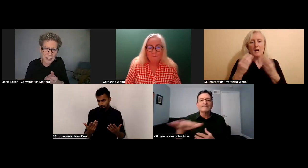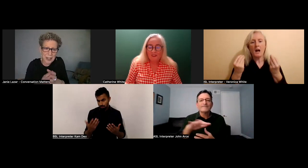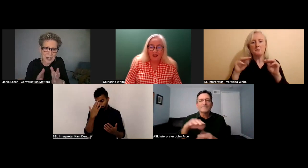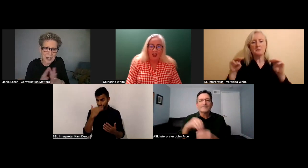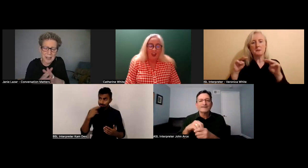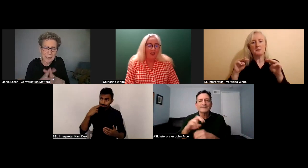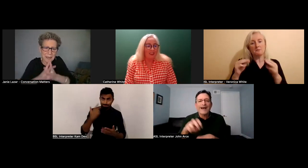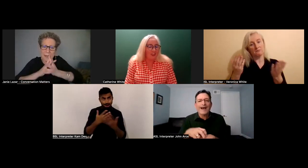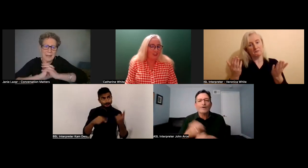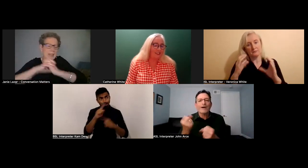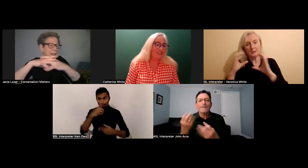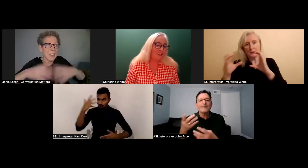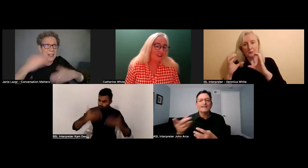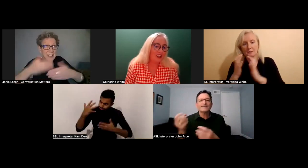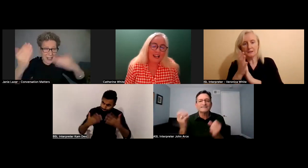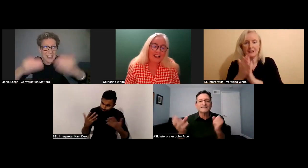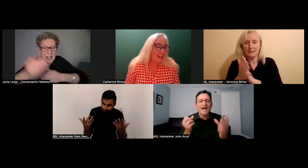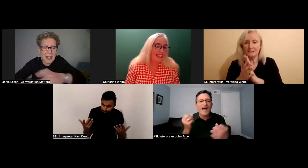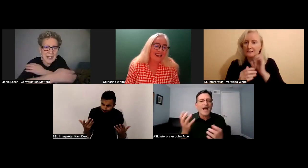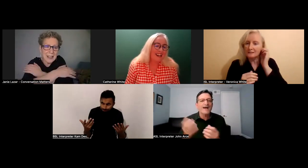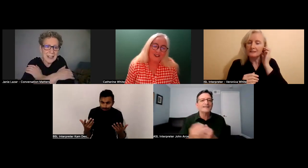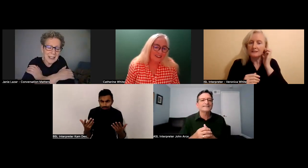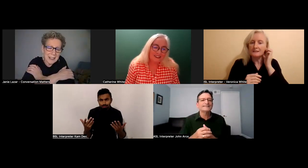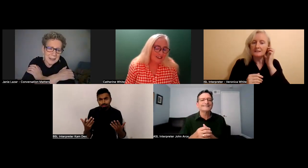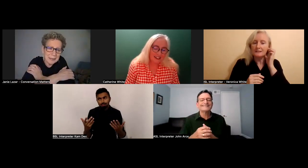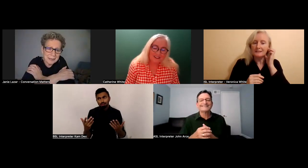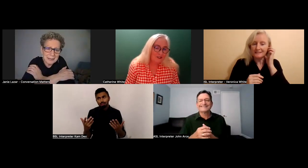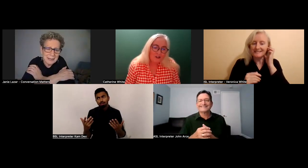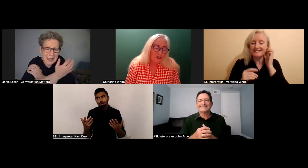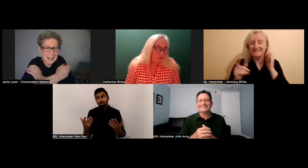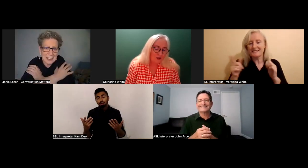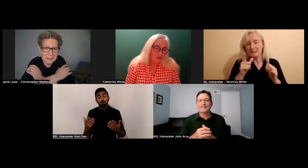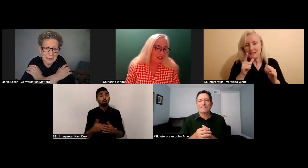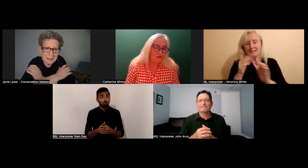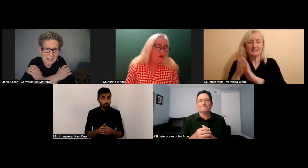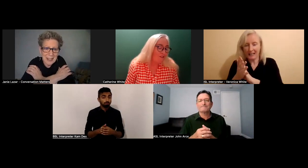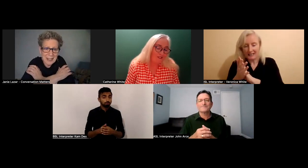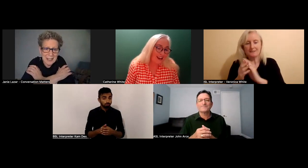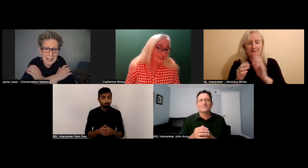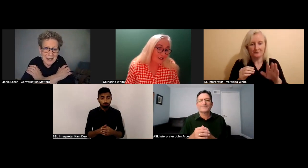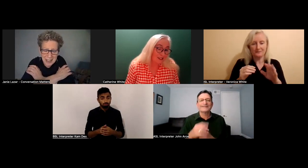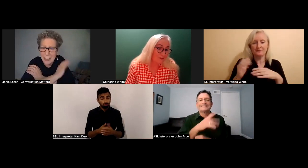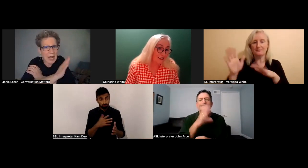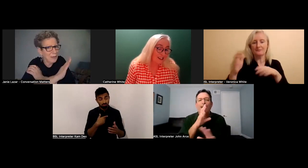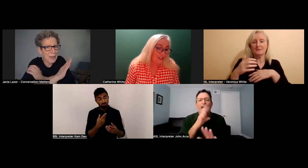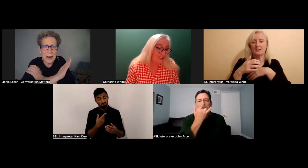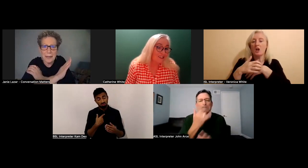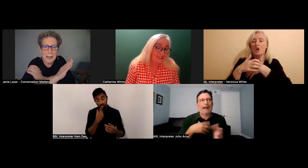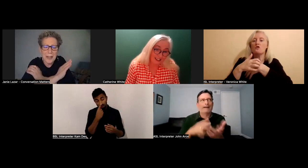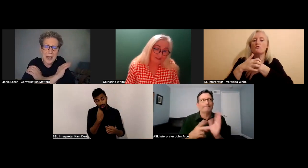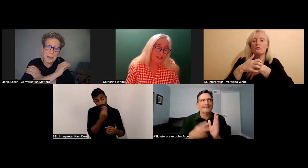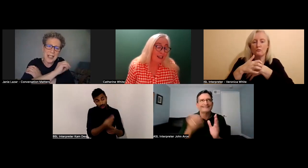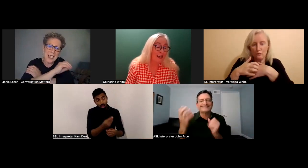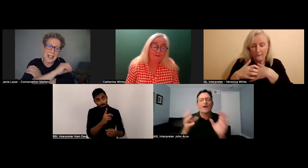language? Sorry, can sign? I know that it's going to be only rough estimates because,